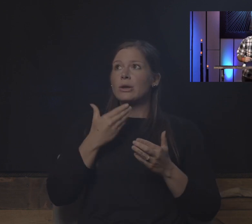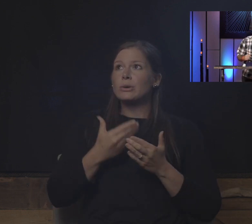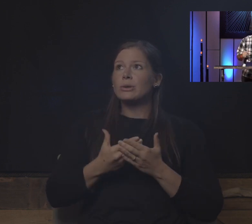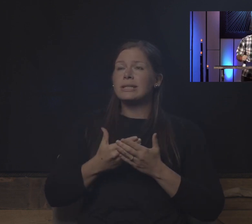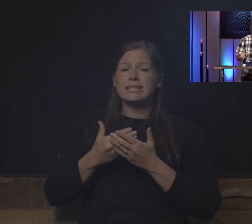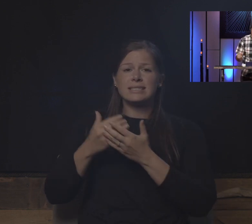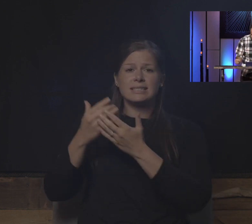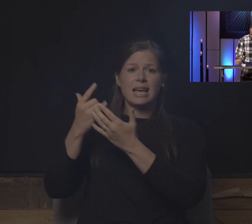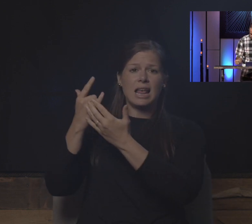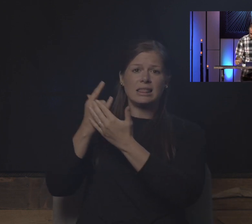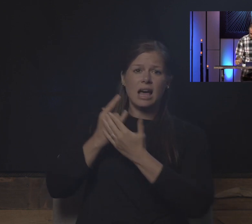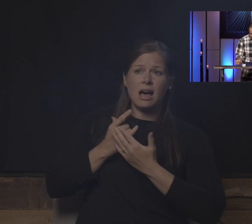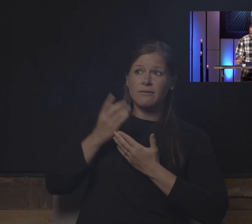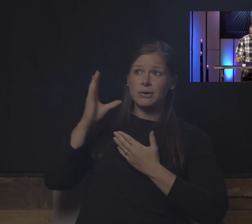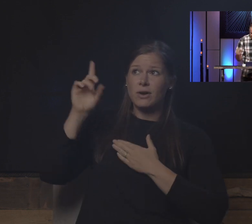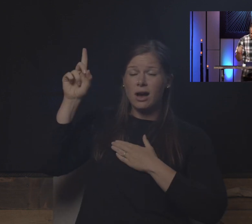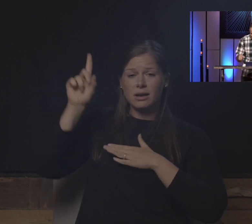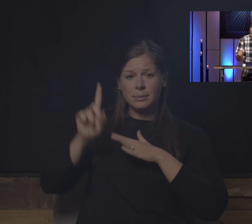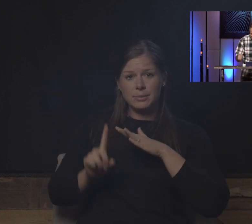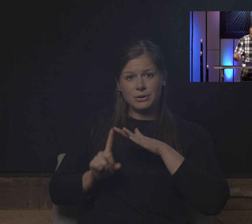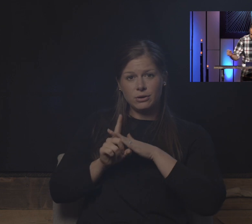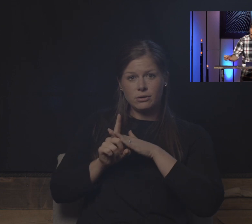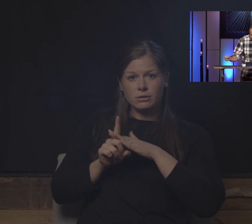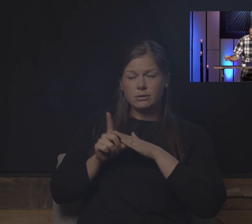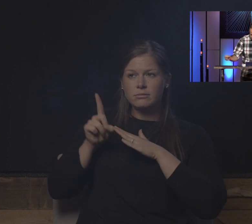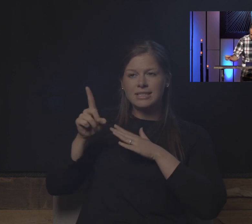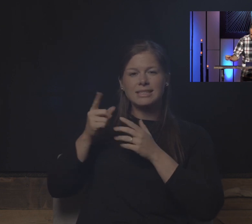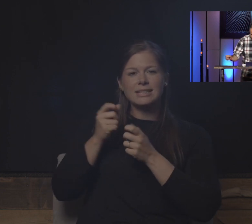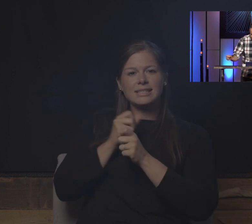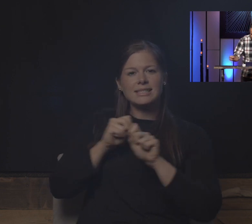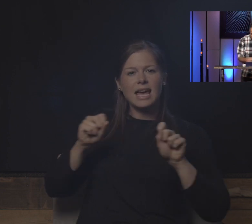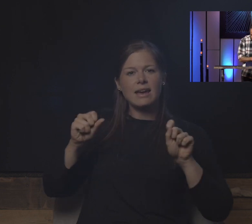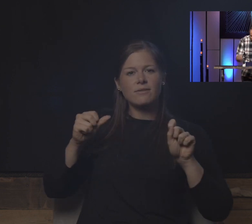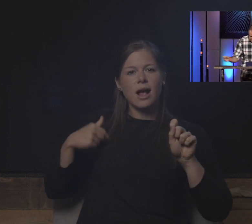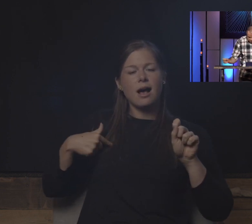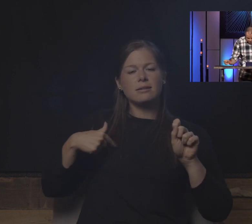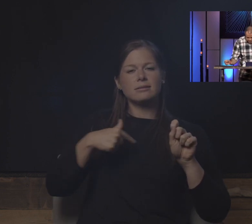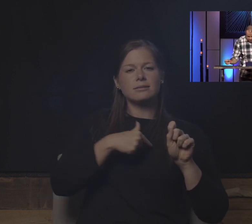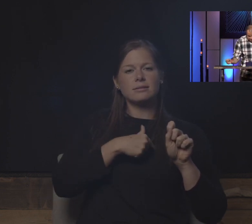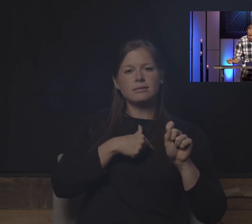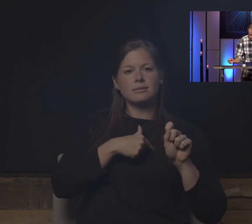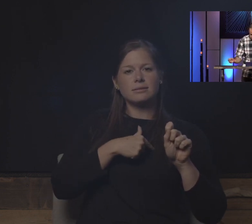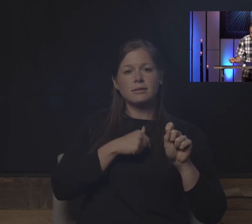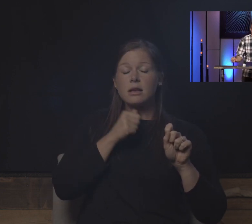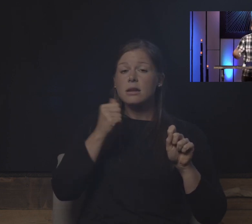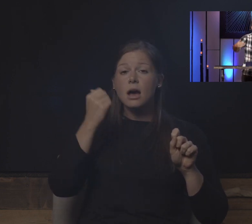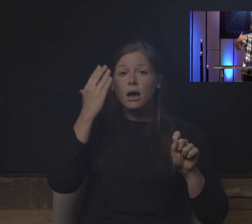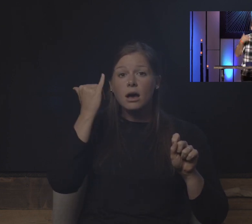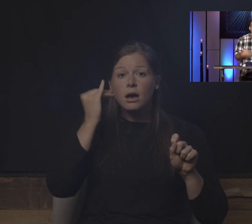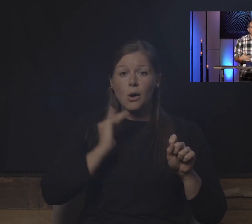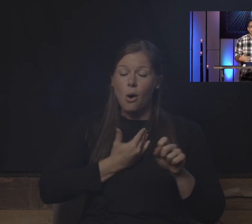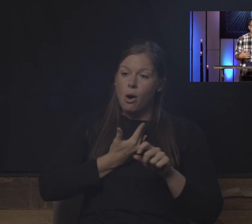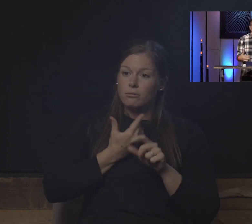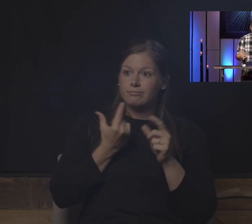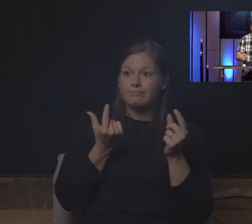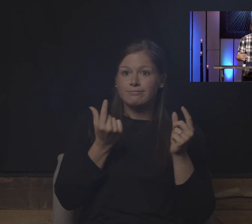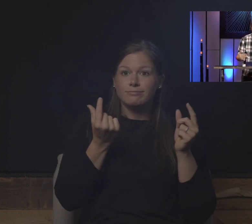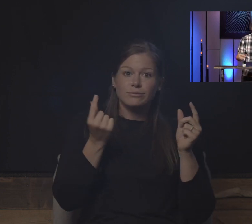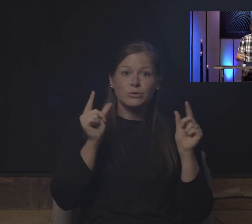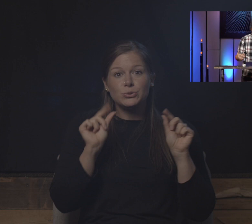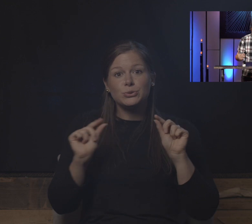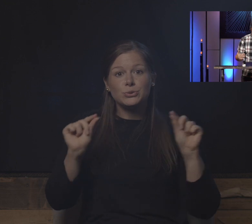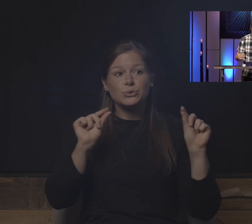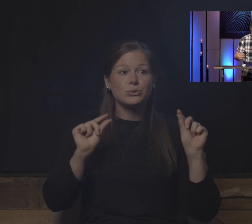loving kindness of God our Savior appeared, he saved us. Not because of works done by us in righteousness, because we don't have any of